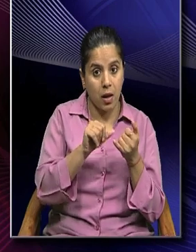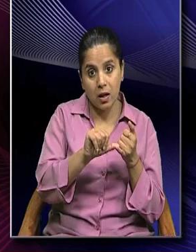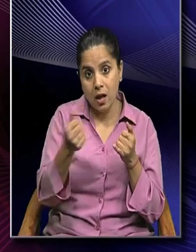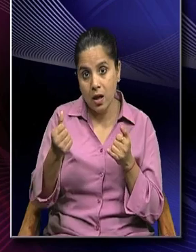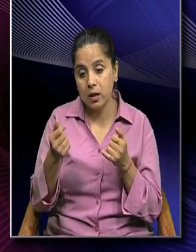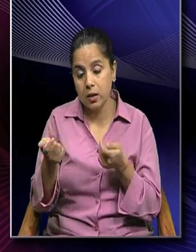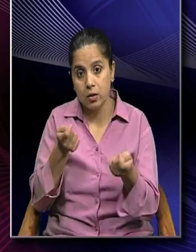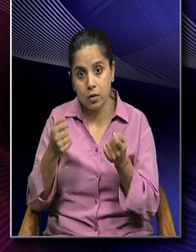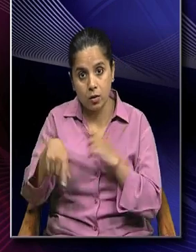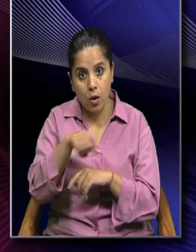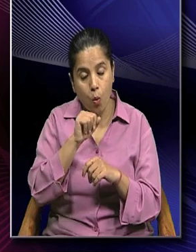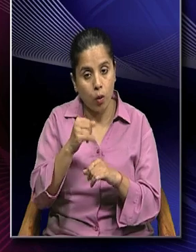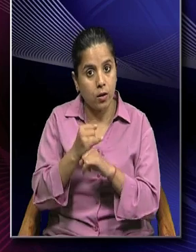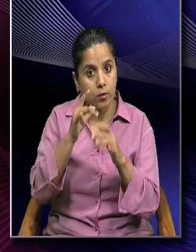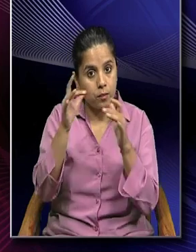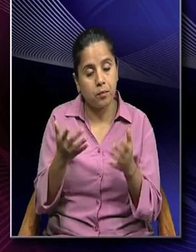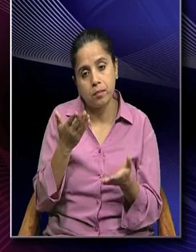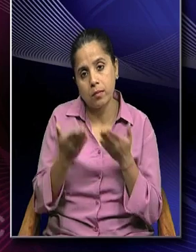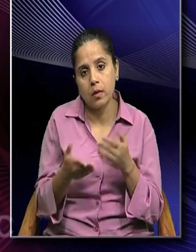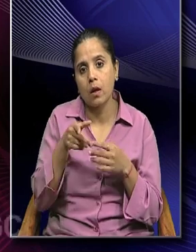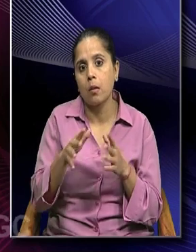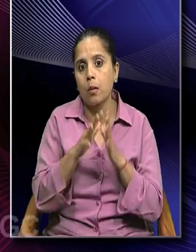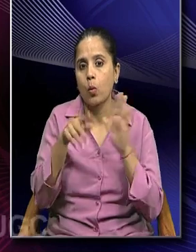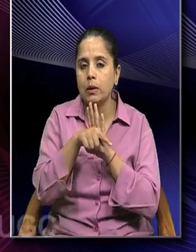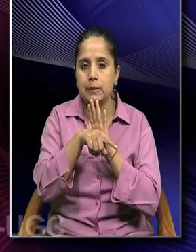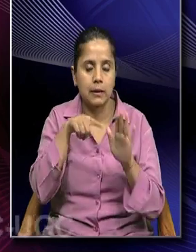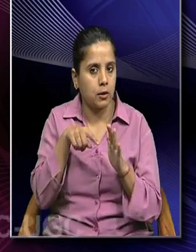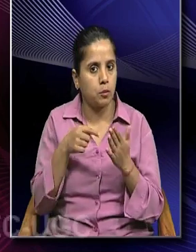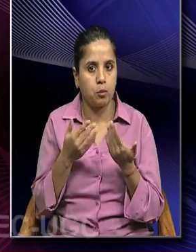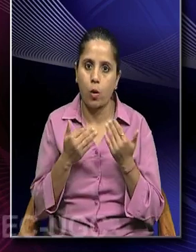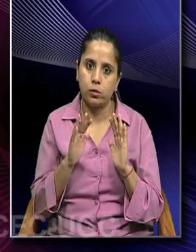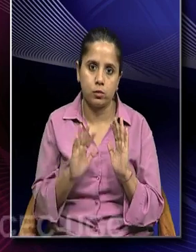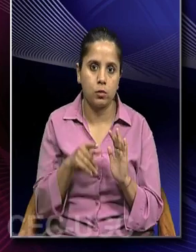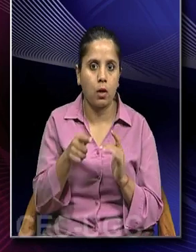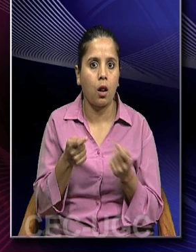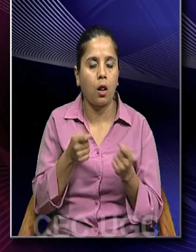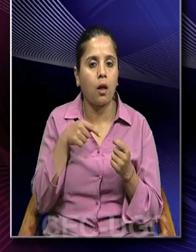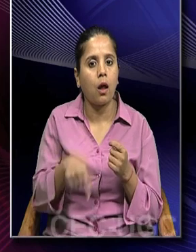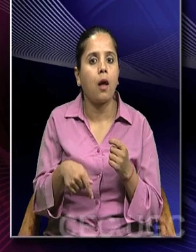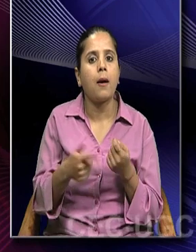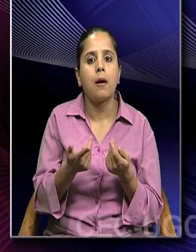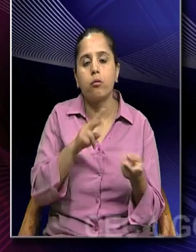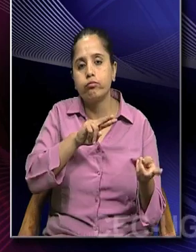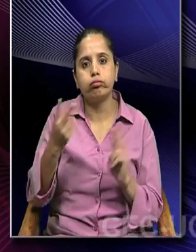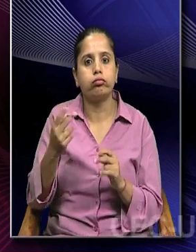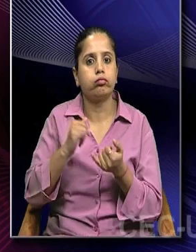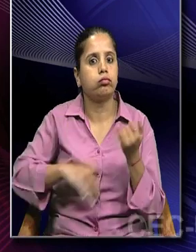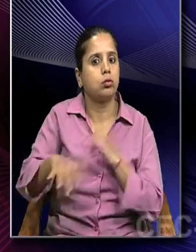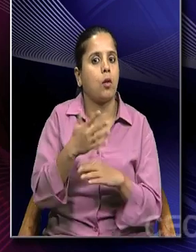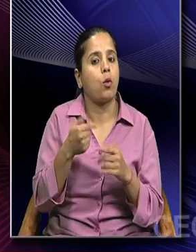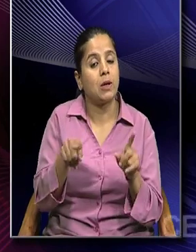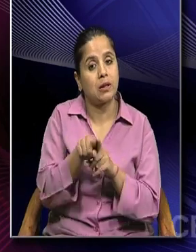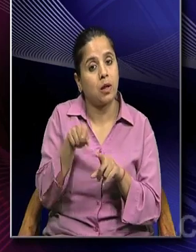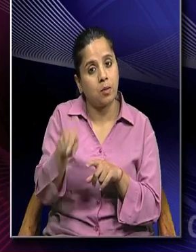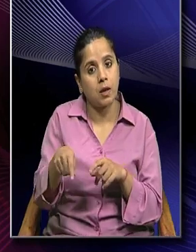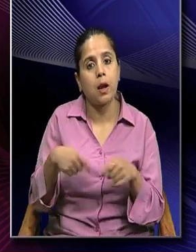and its institutions, it would lead to lot of negative energy, thereby leading to disorders in society, and the same is the case